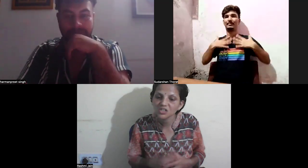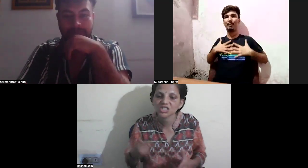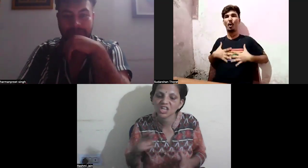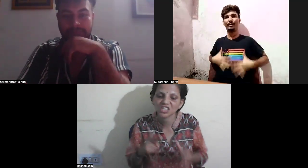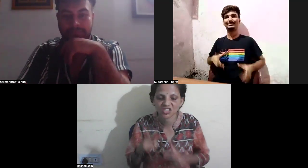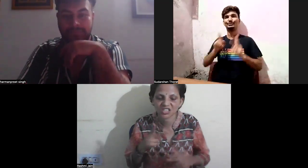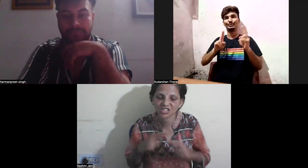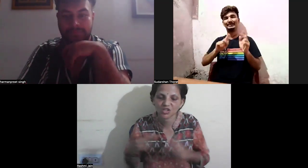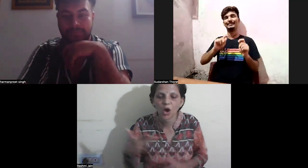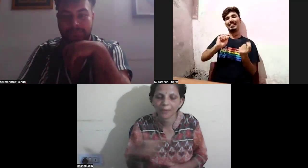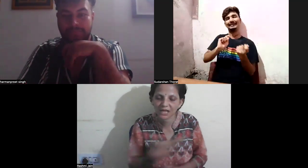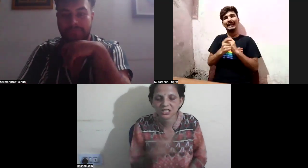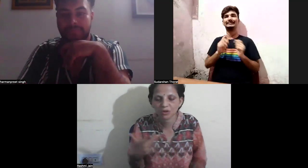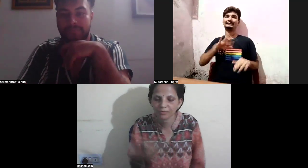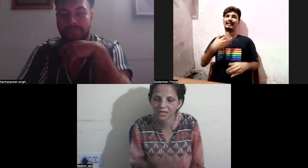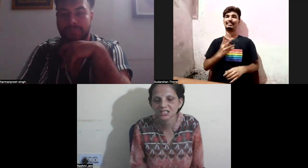trans surgery.